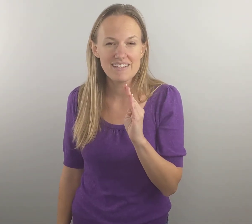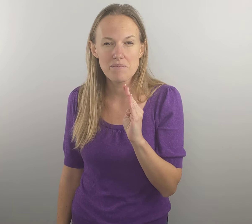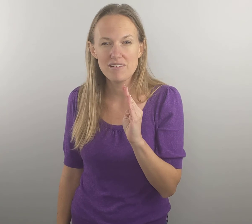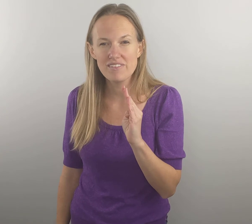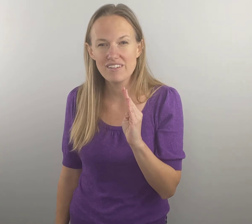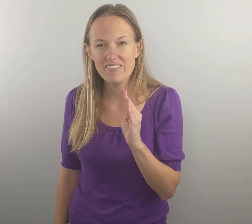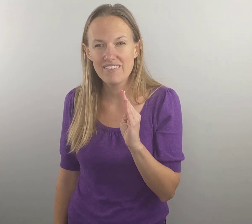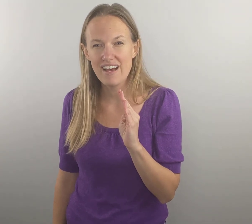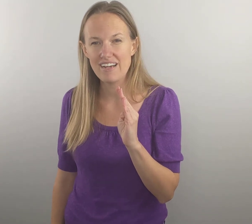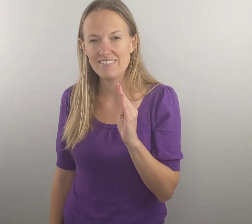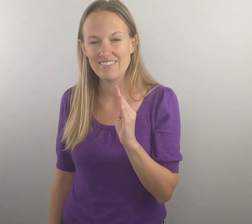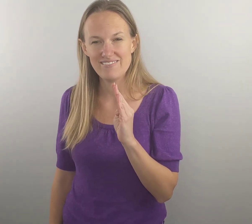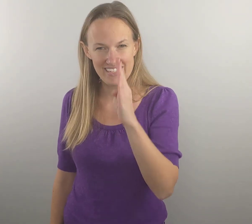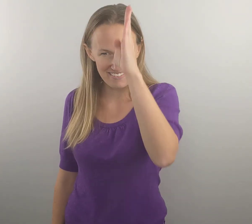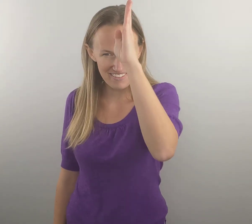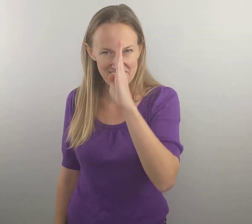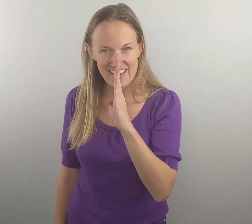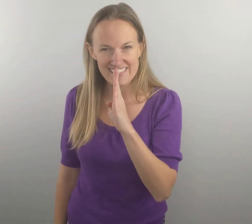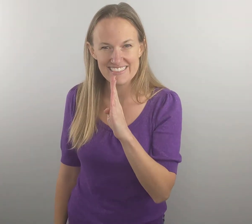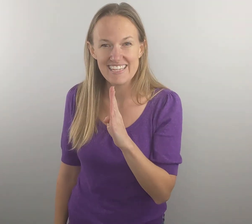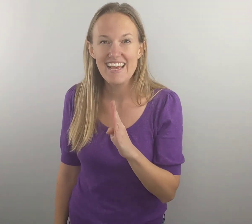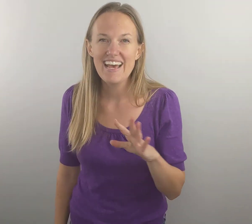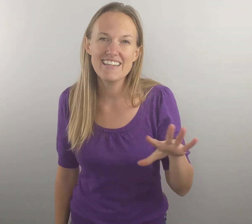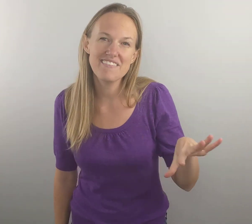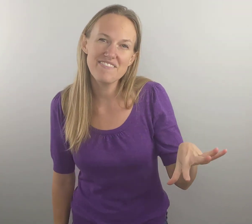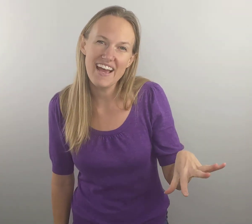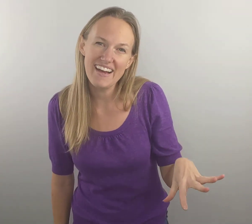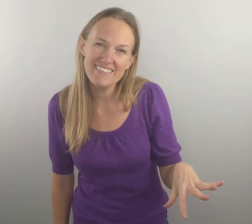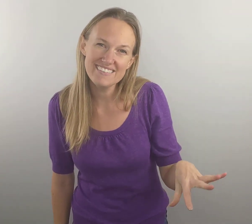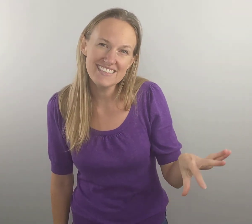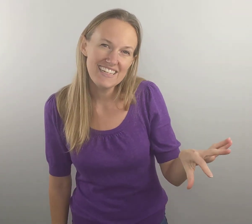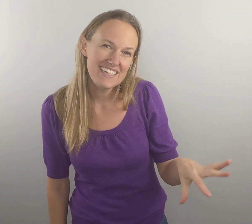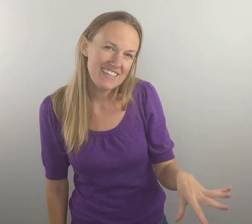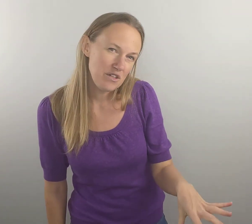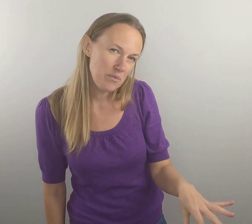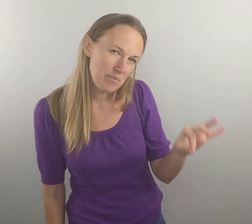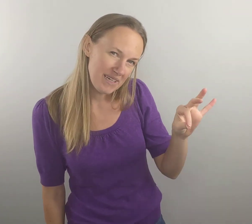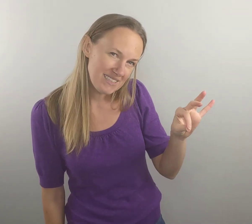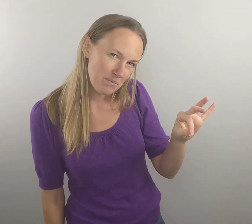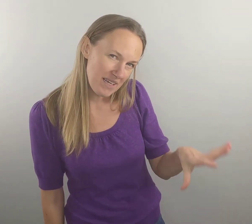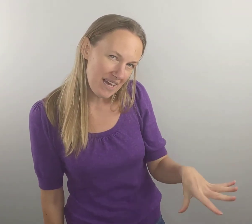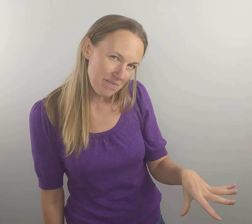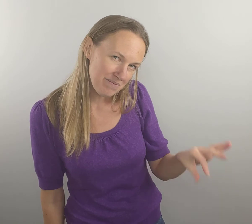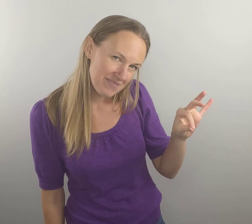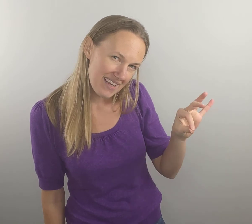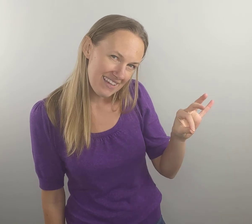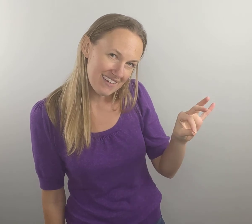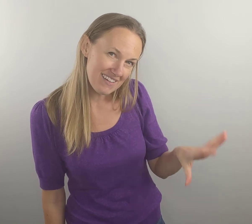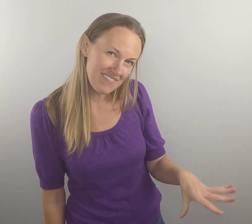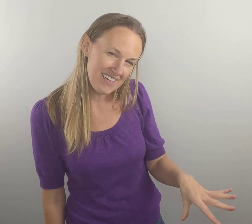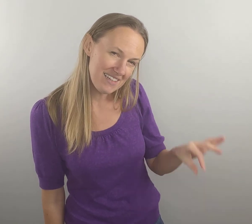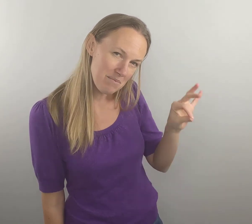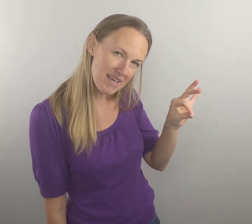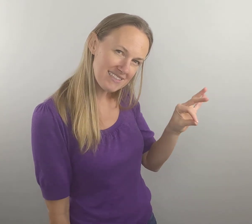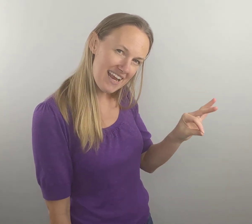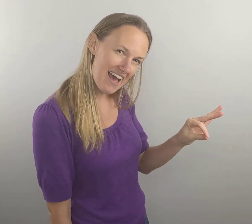middle of your face, and then found, you pick something up, okay, and it conveniently makes an